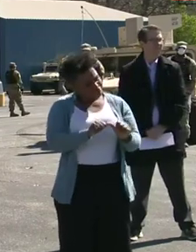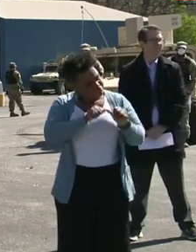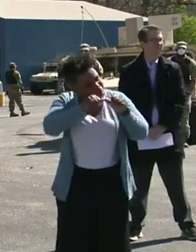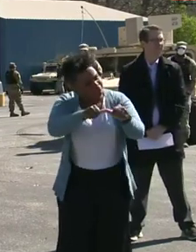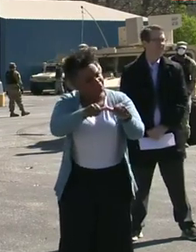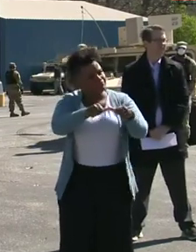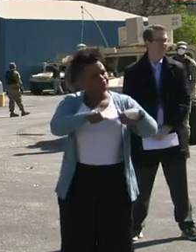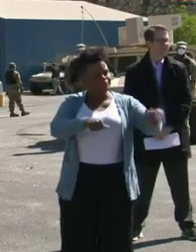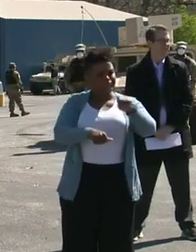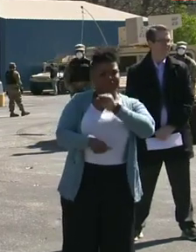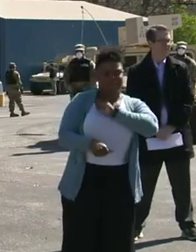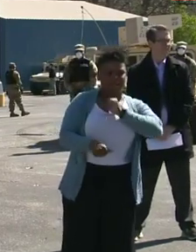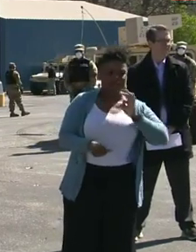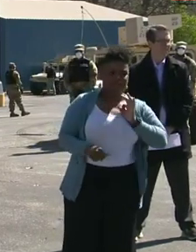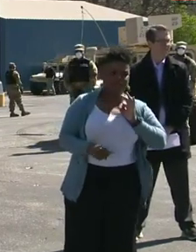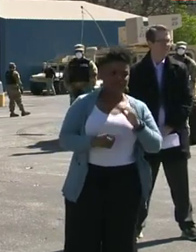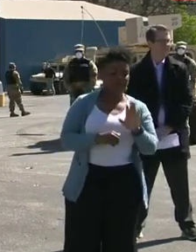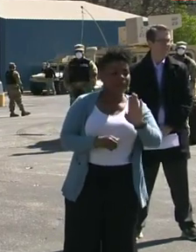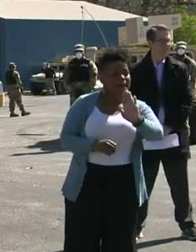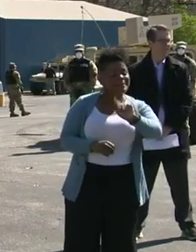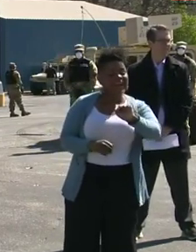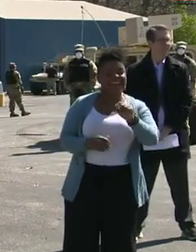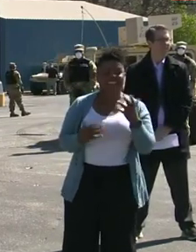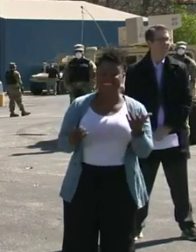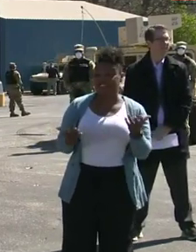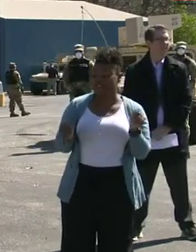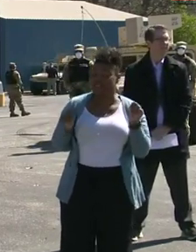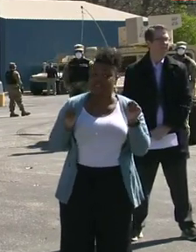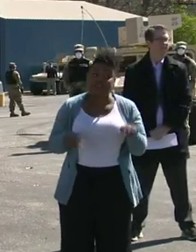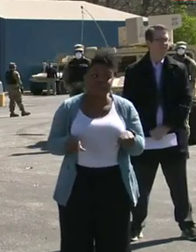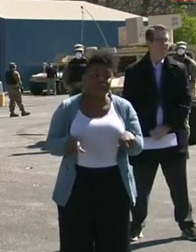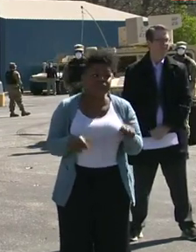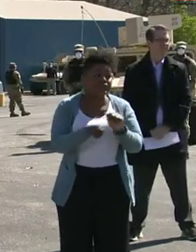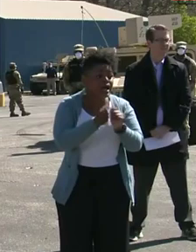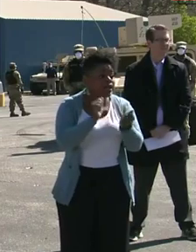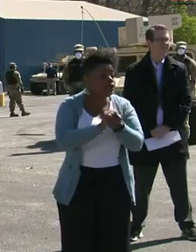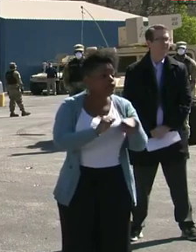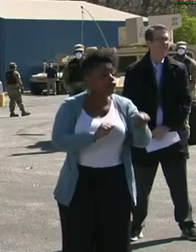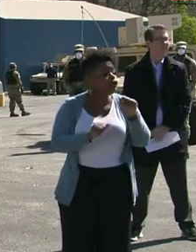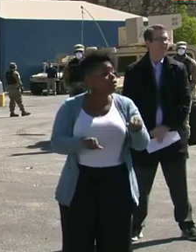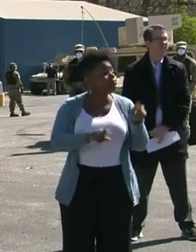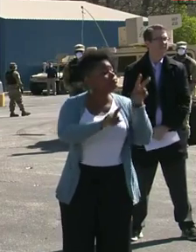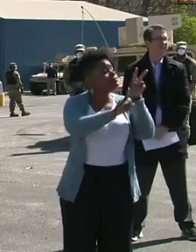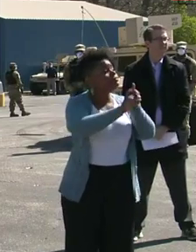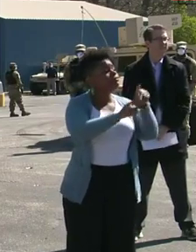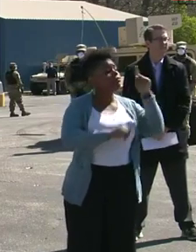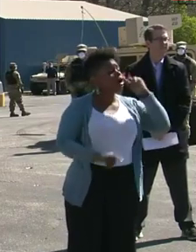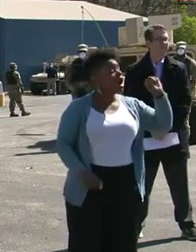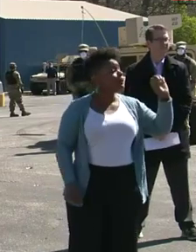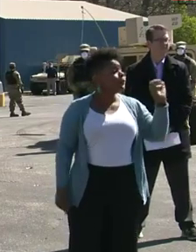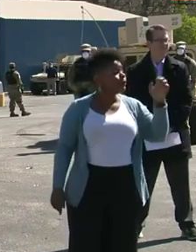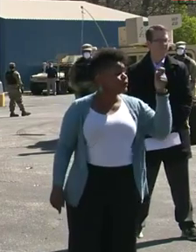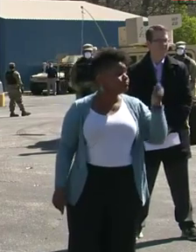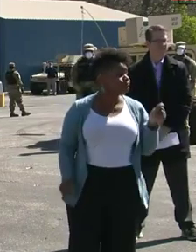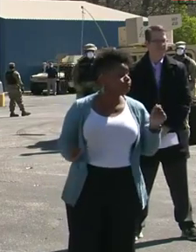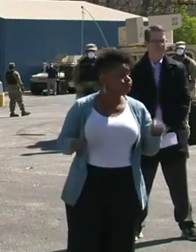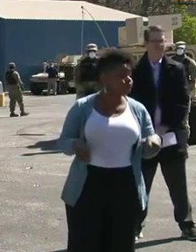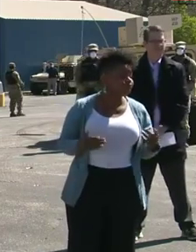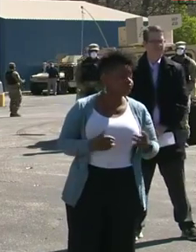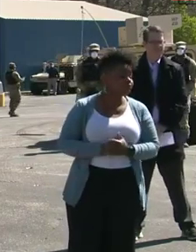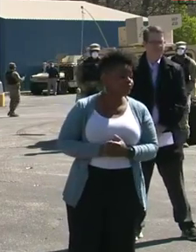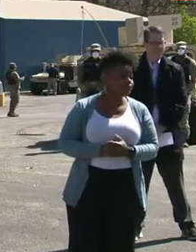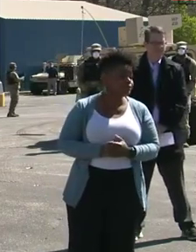that they could roll off and start getting seeking unemployment as well. So I think what we're prepared